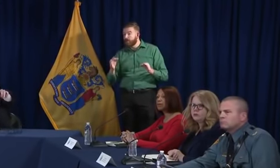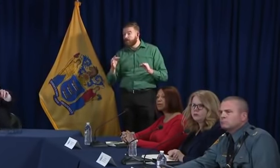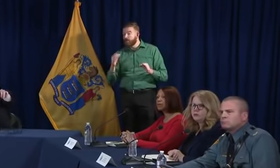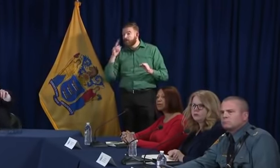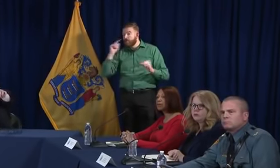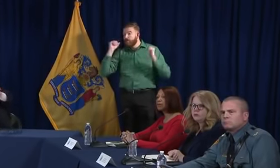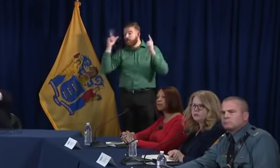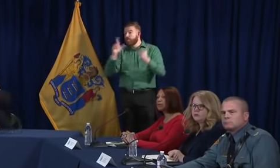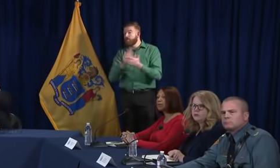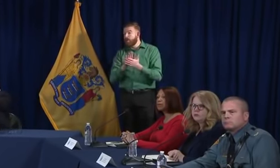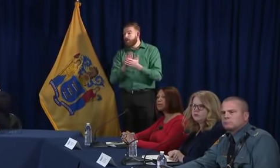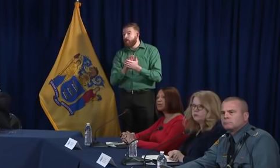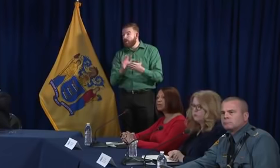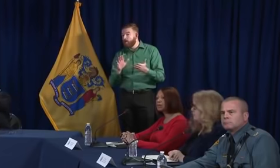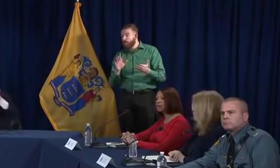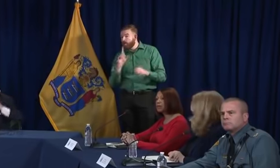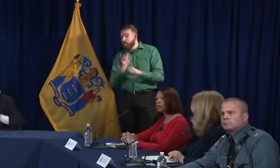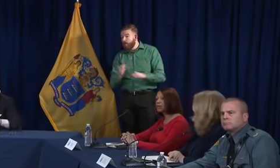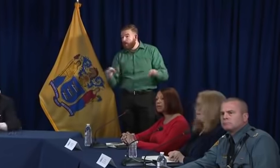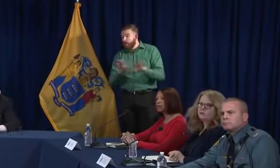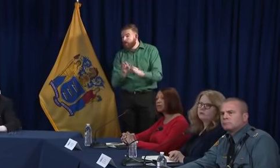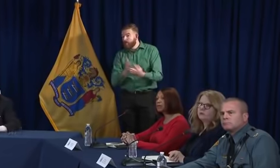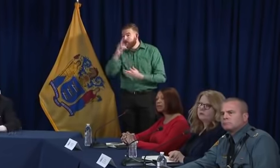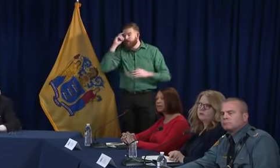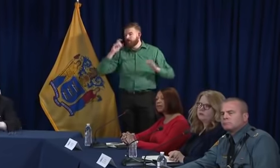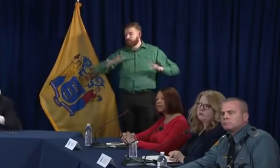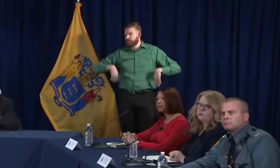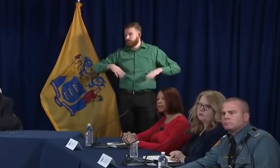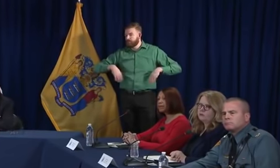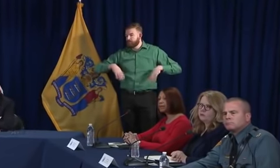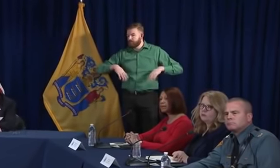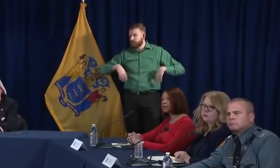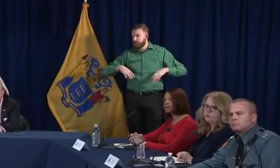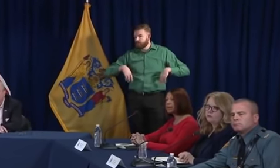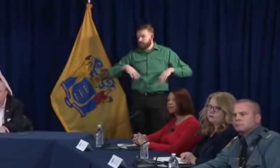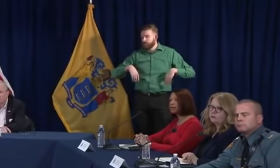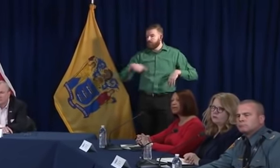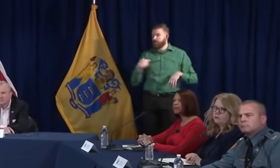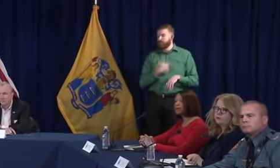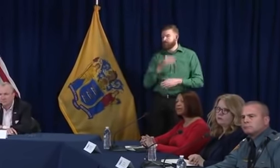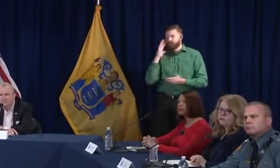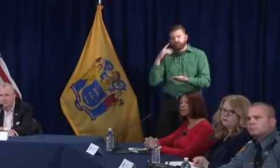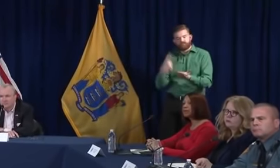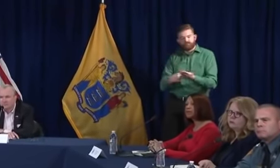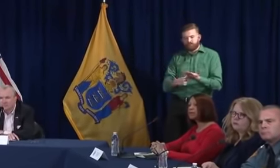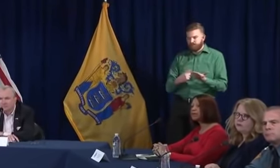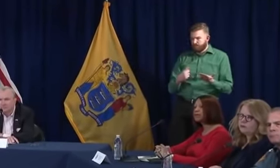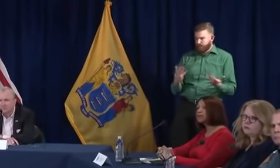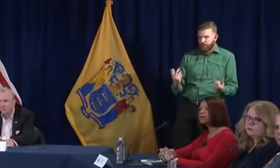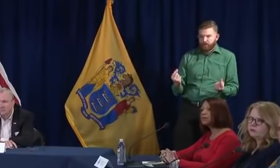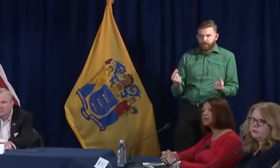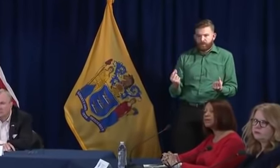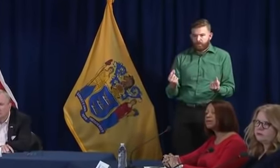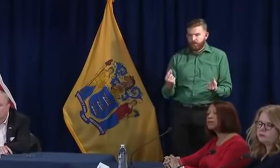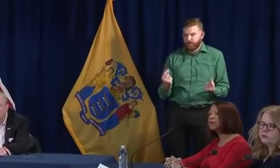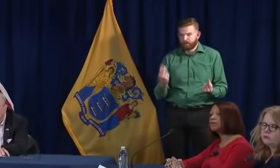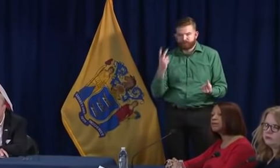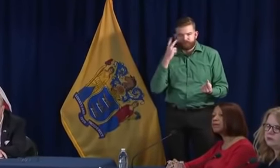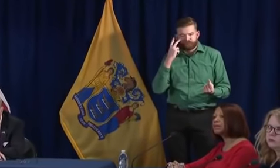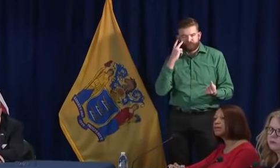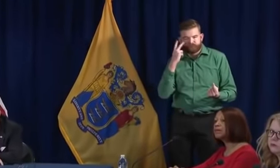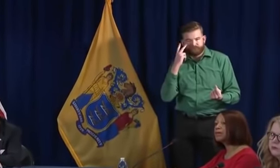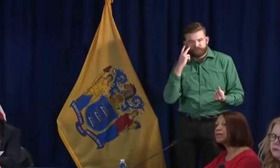wanted to ask has asked, so we'll go back for round 2. Okay. We've talked a lot about testing and